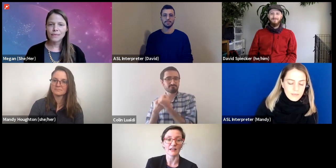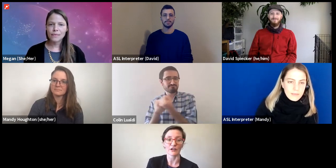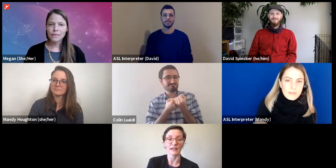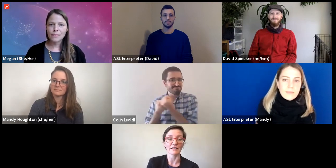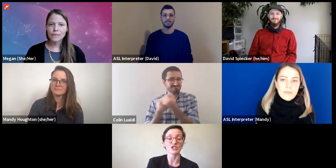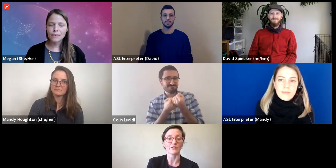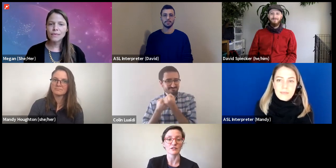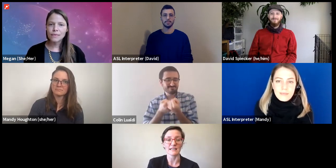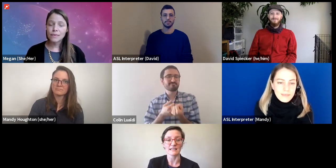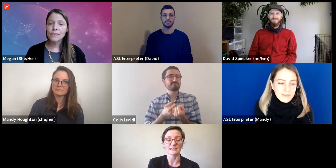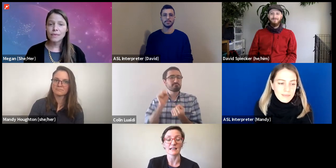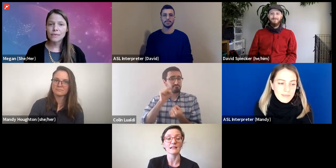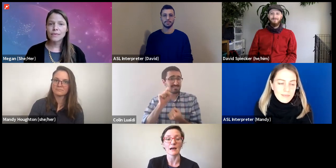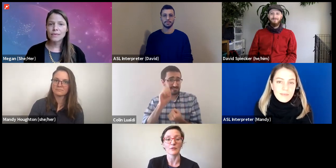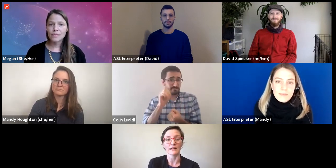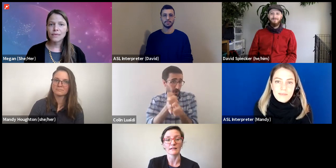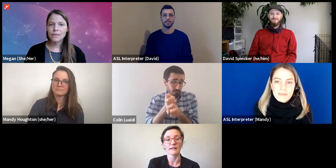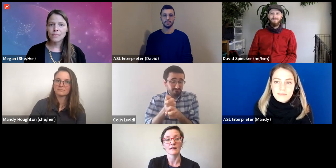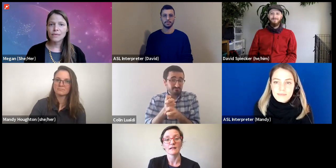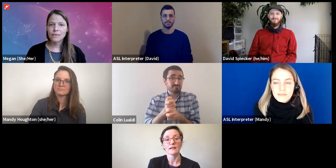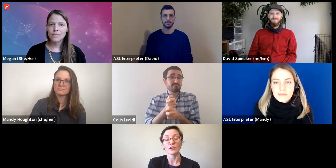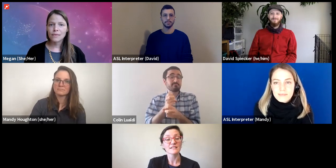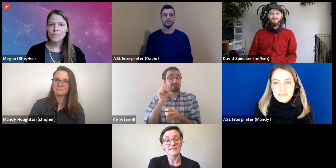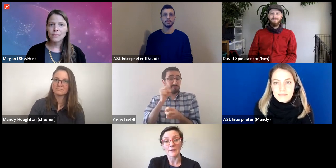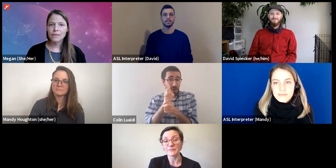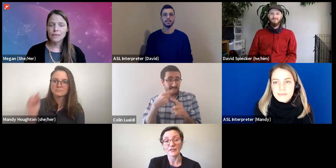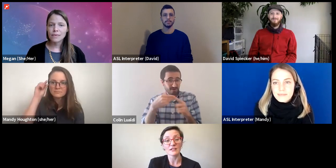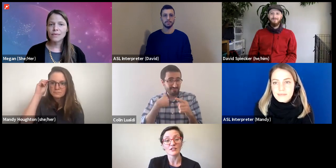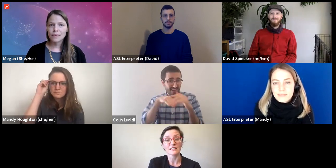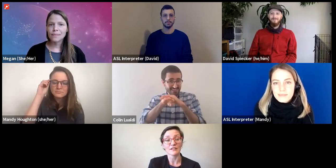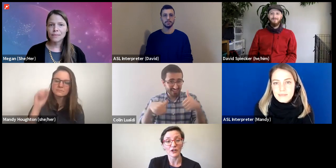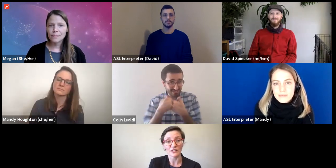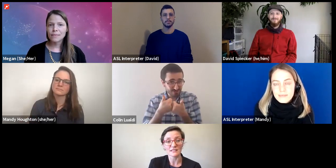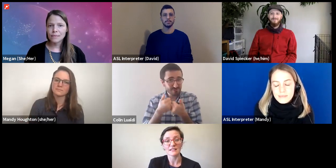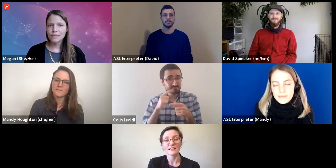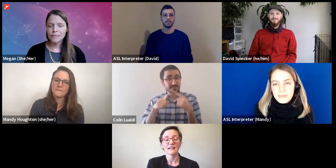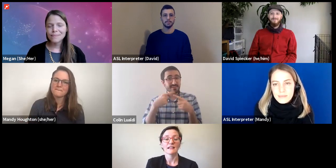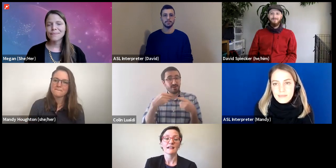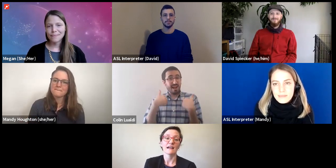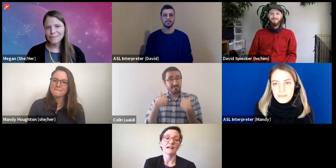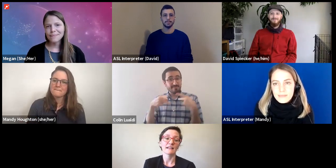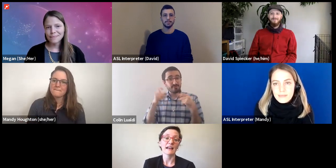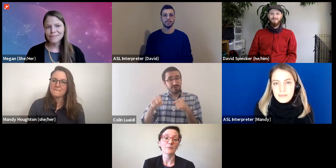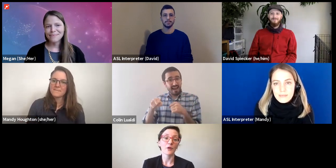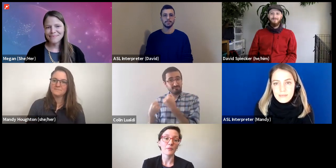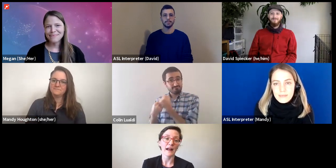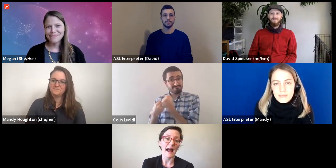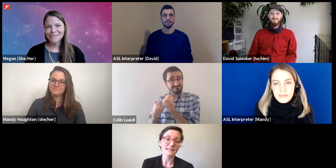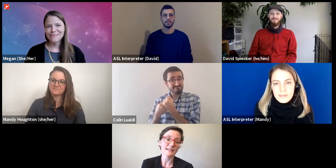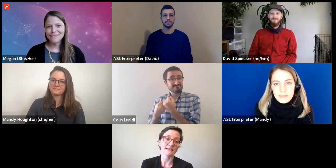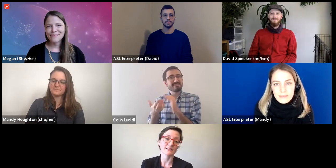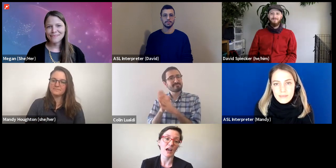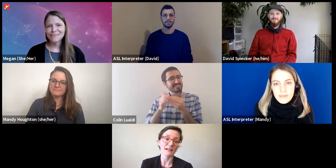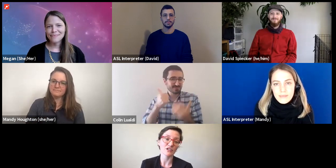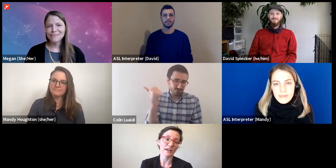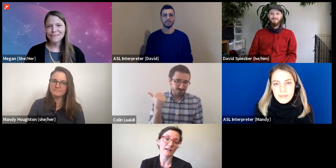work together and share those ideas and collaborate. And, STEM fields are difficult. Getting appropriate